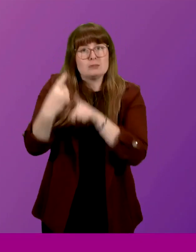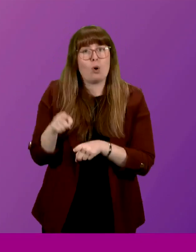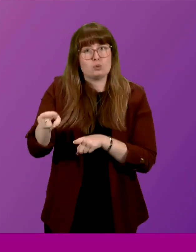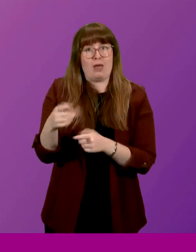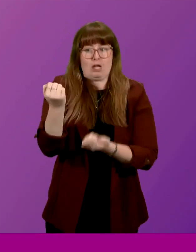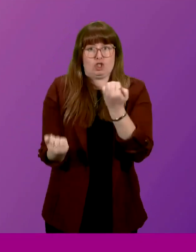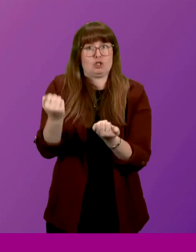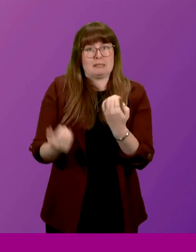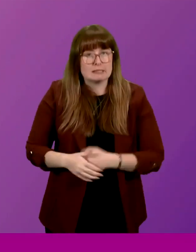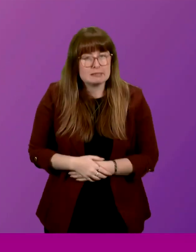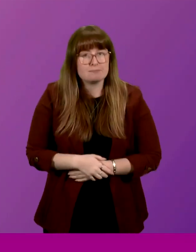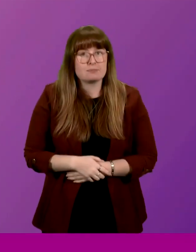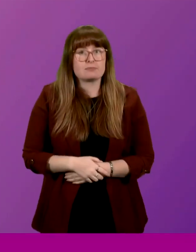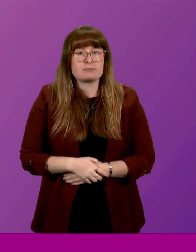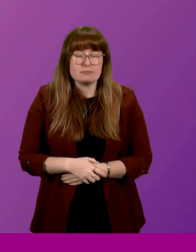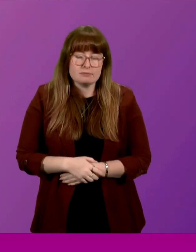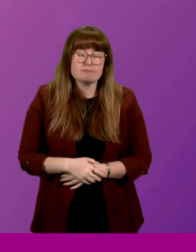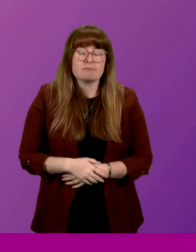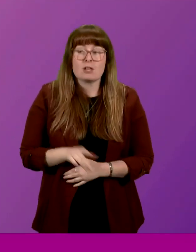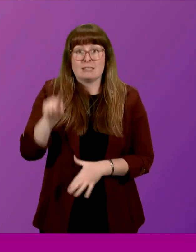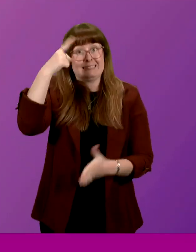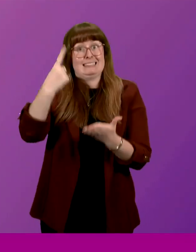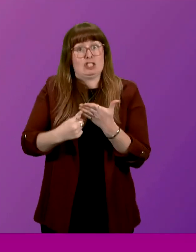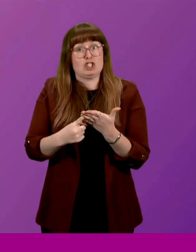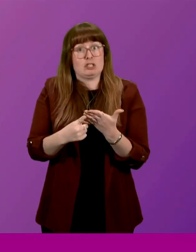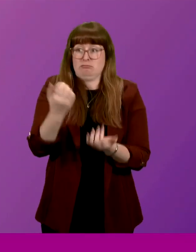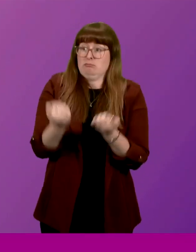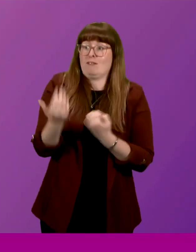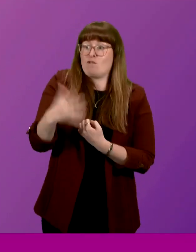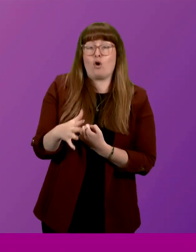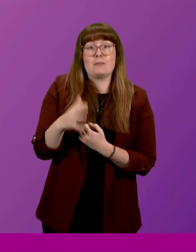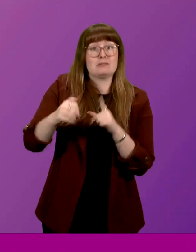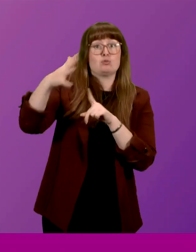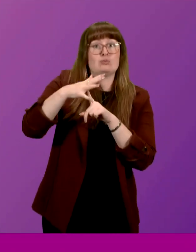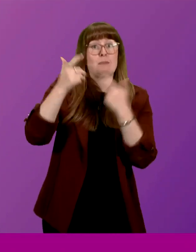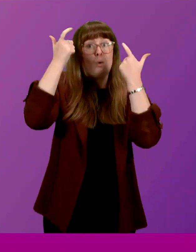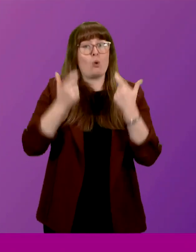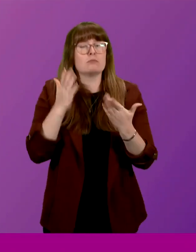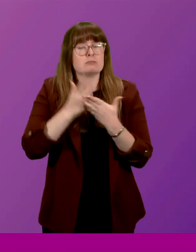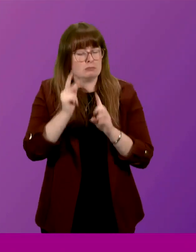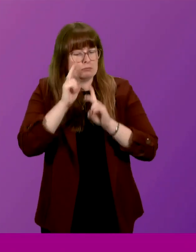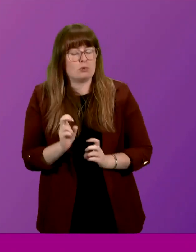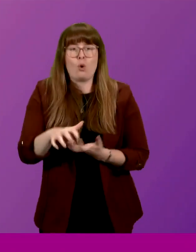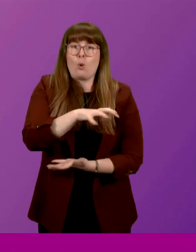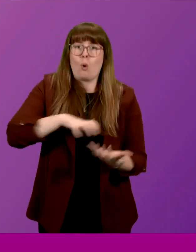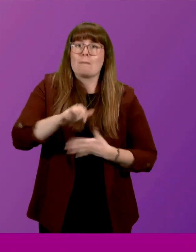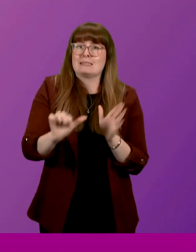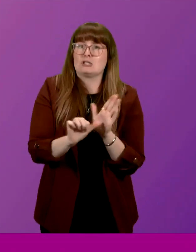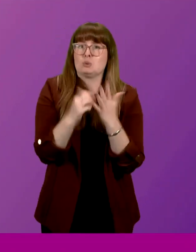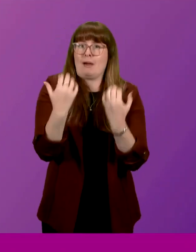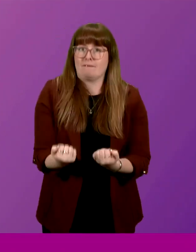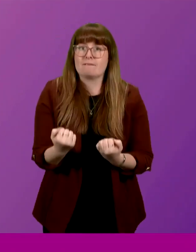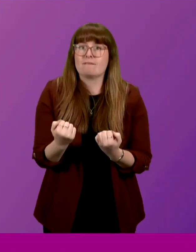First Minister. Presiding Officer, the judgment from the Supreme Court gives detailed consideration to the complex issues that are involved in